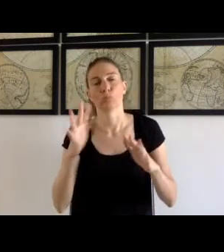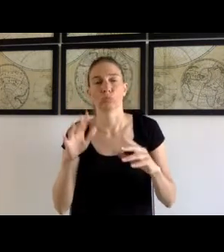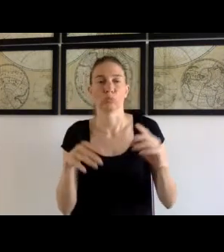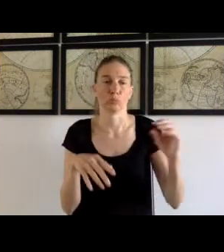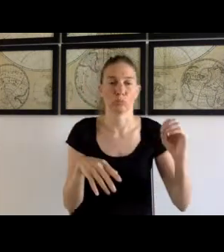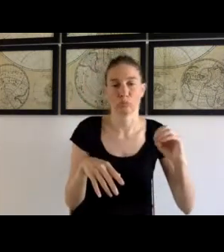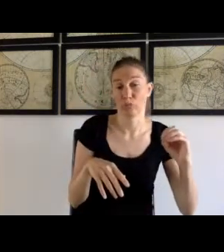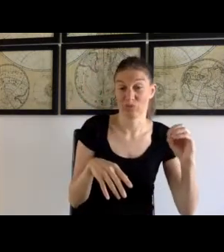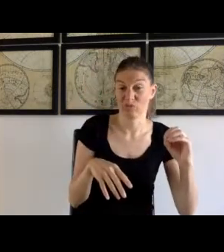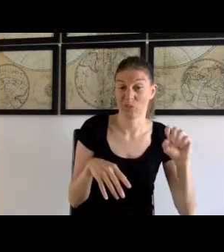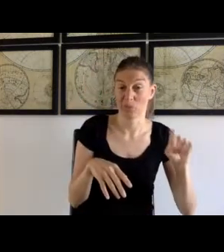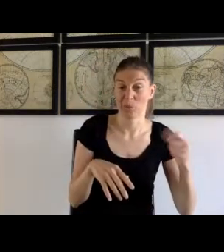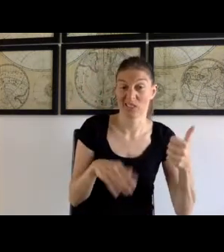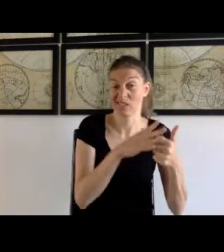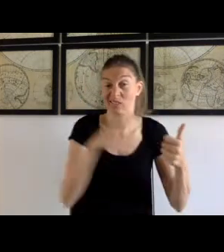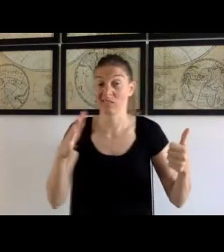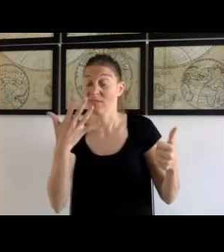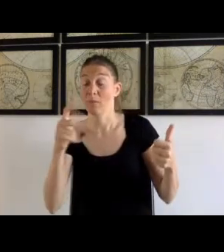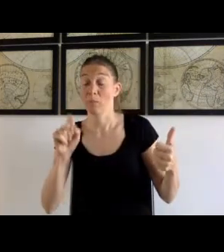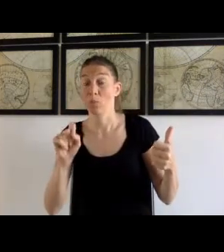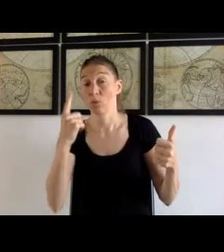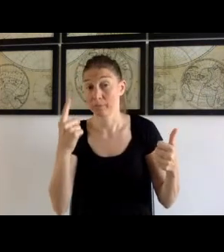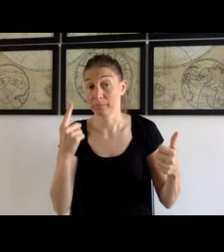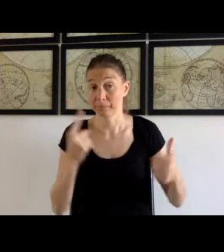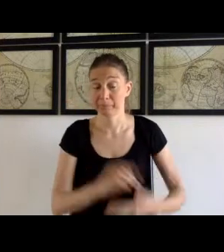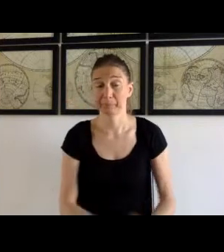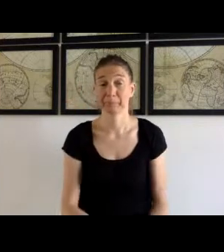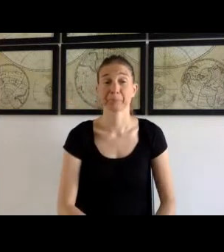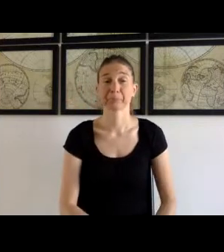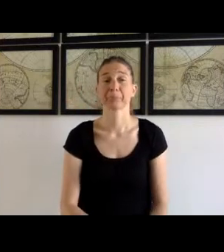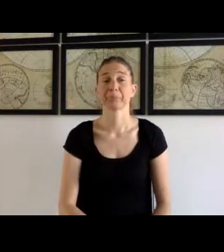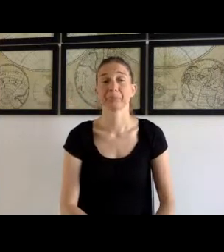disability department. Next slide, please.